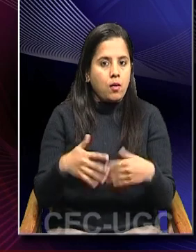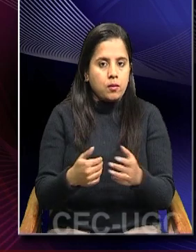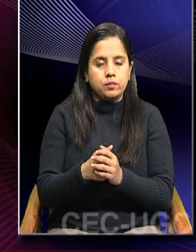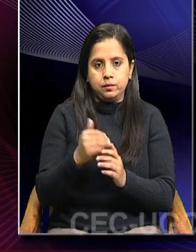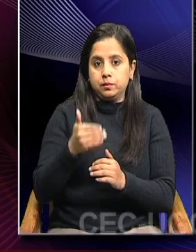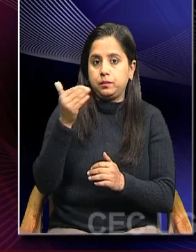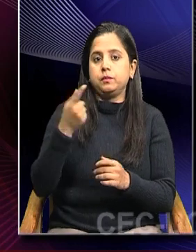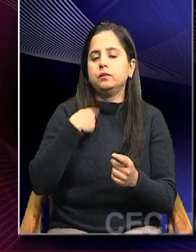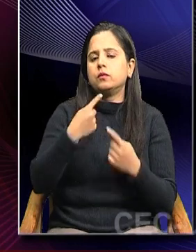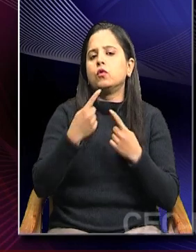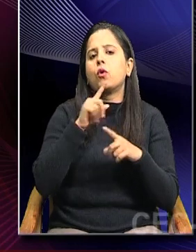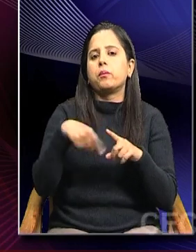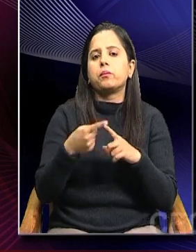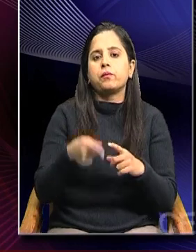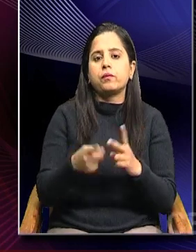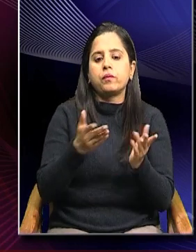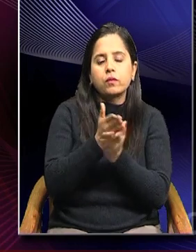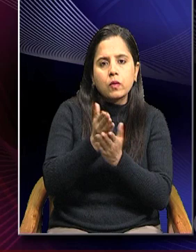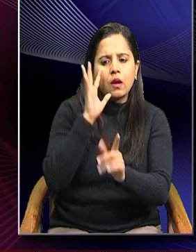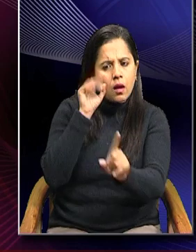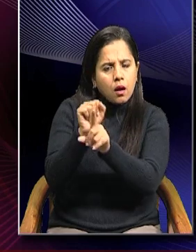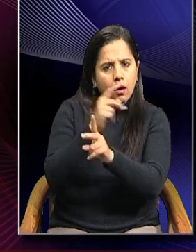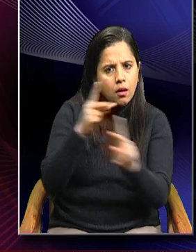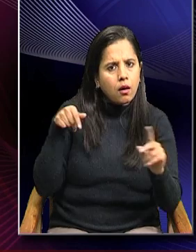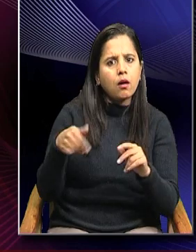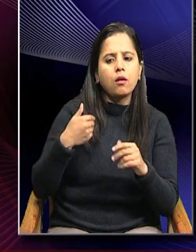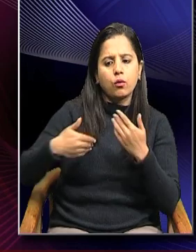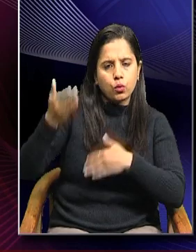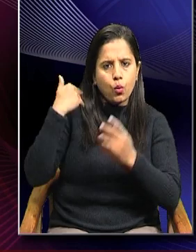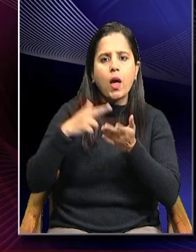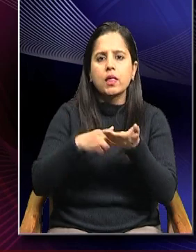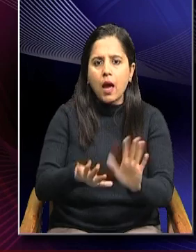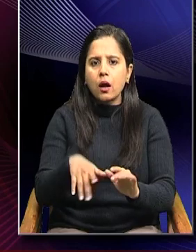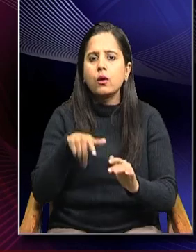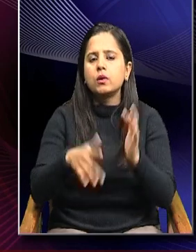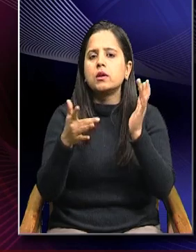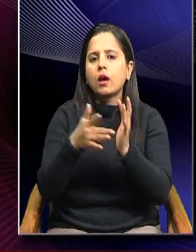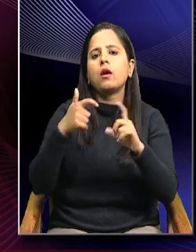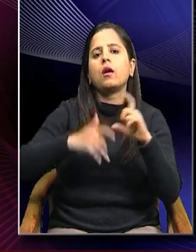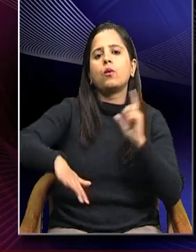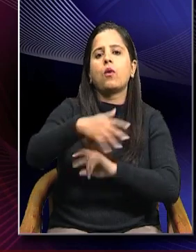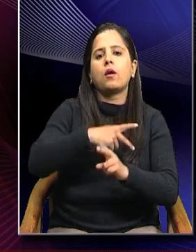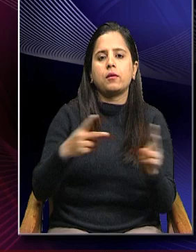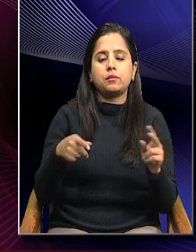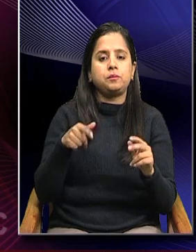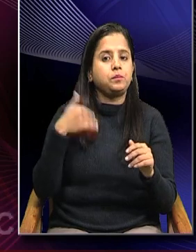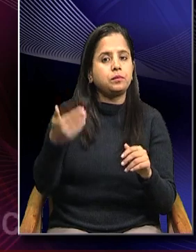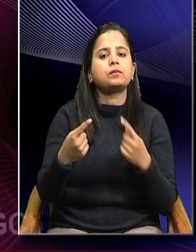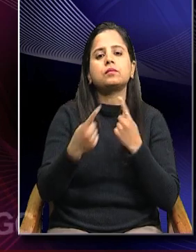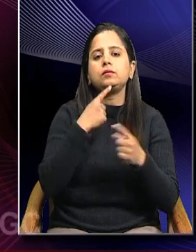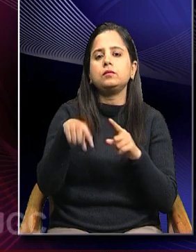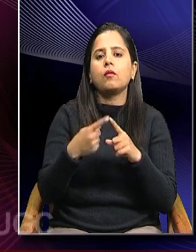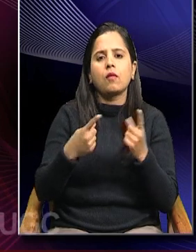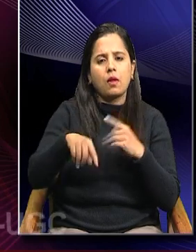after that, we will talk about the ways to identify trends in firms' natural and technological environments, and eventually we will talk about